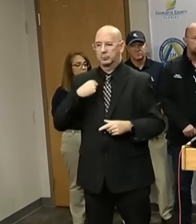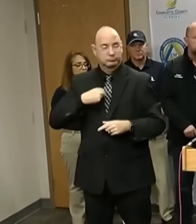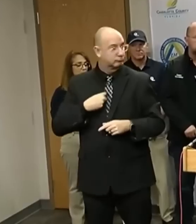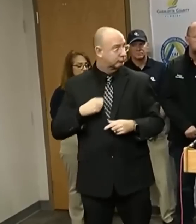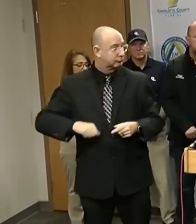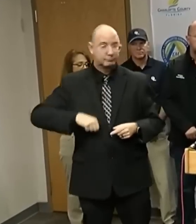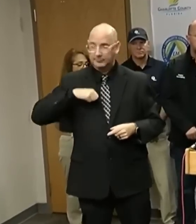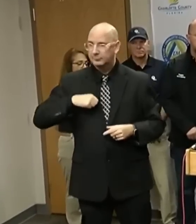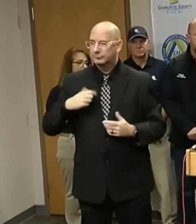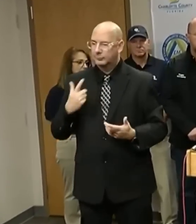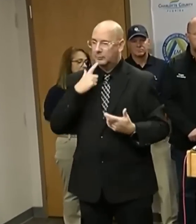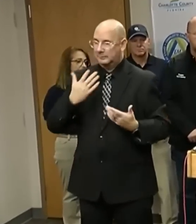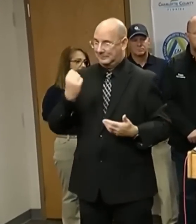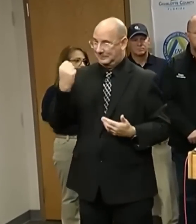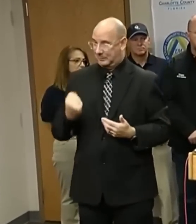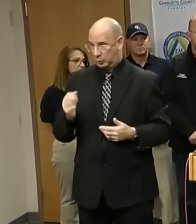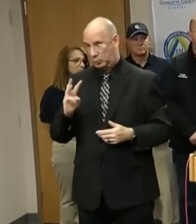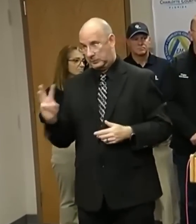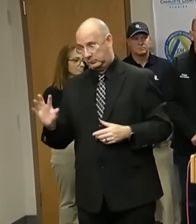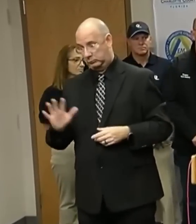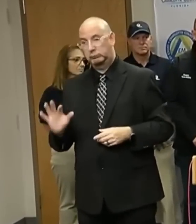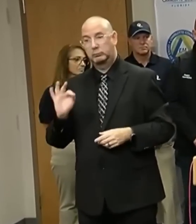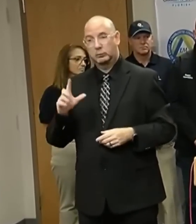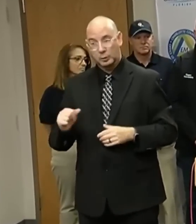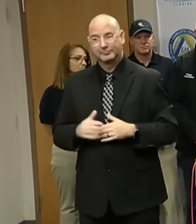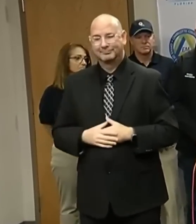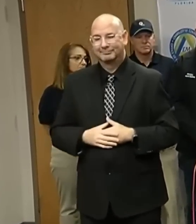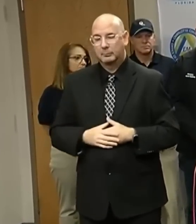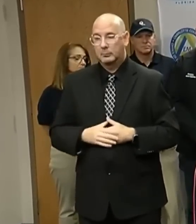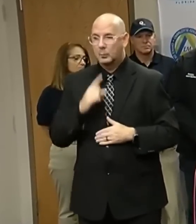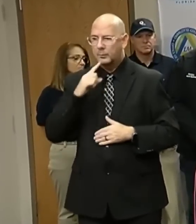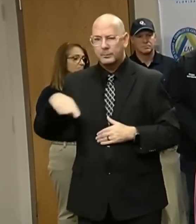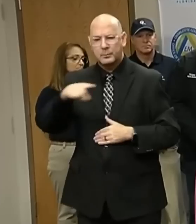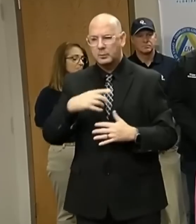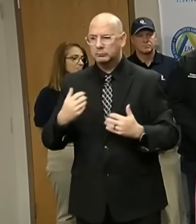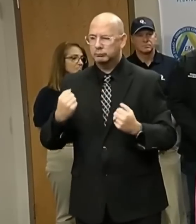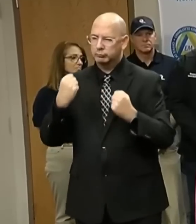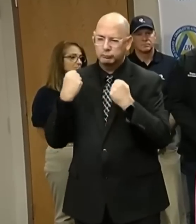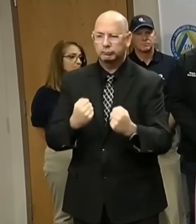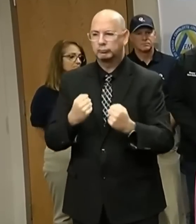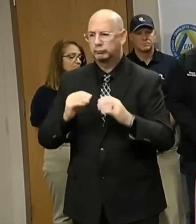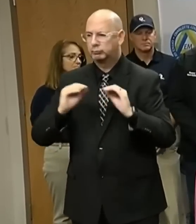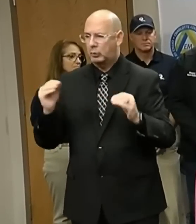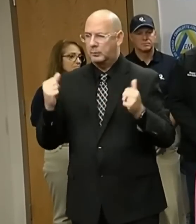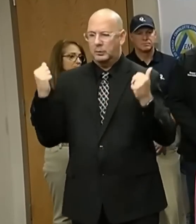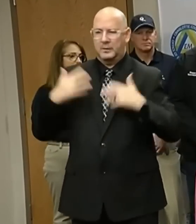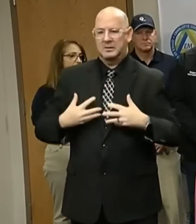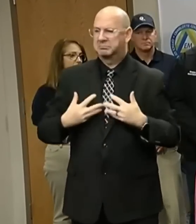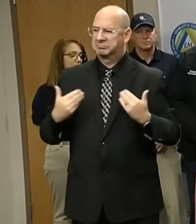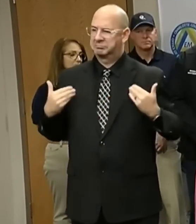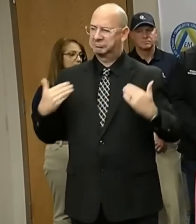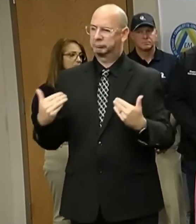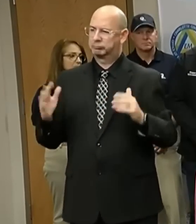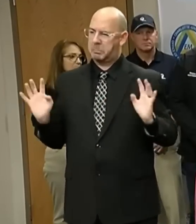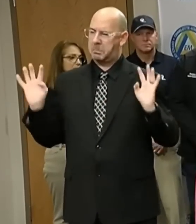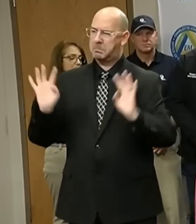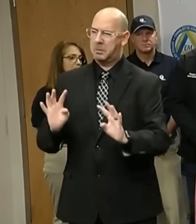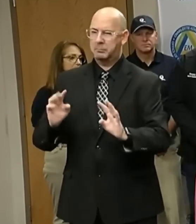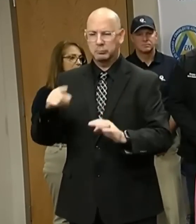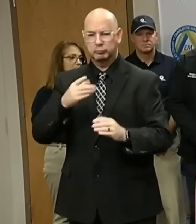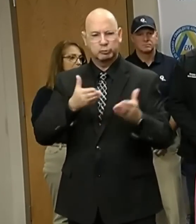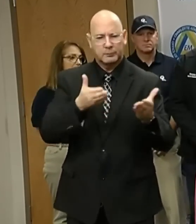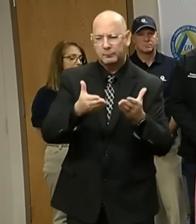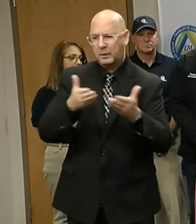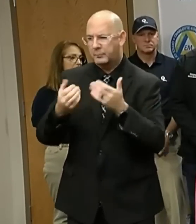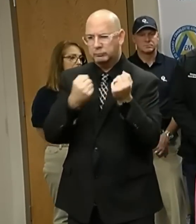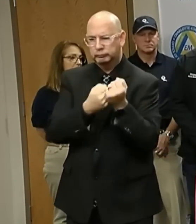the resiliency and the courage and strength that you're exhibiting, the people here at the Emergency Operations Center, and frankly, people across the state of Florida. We just